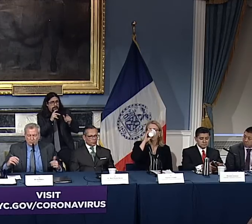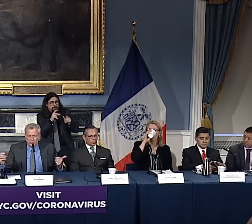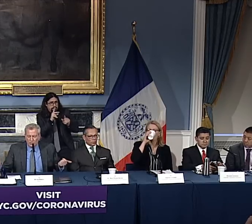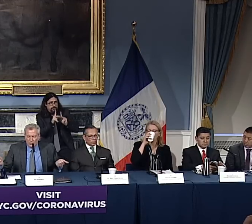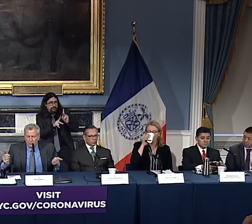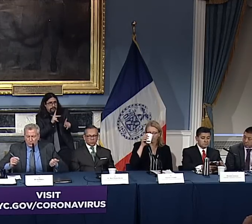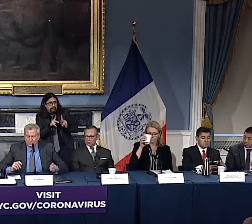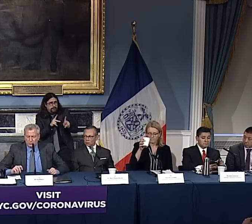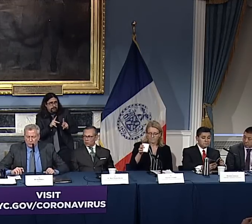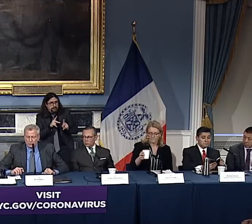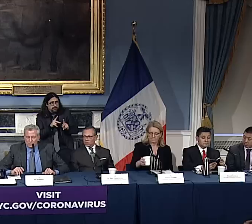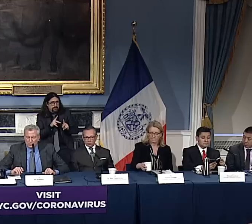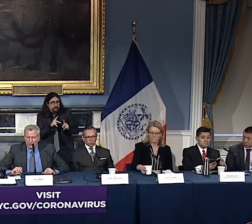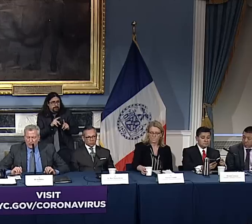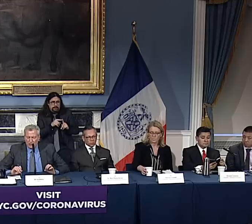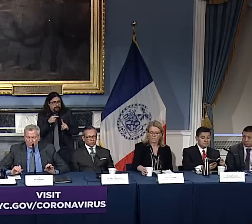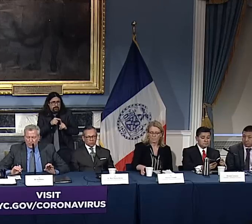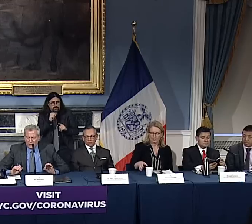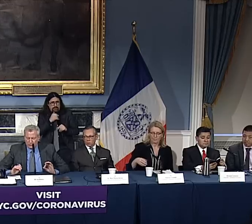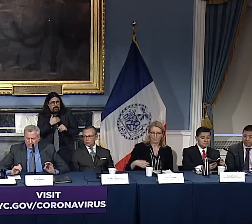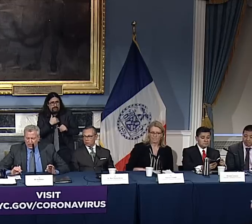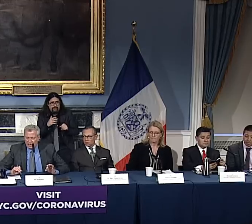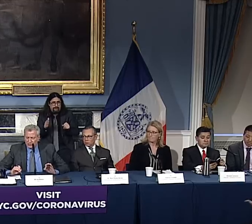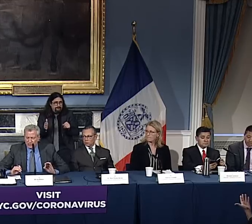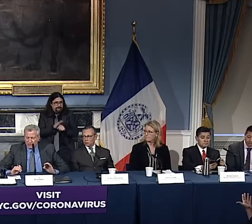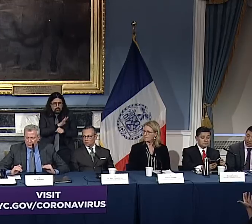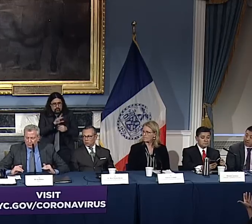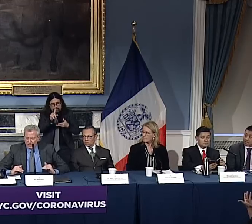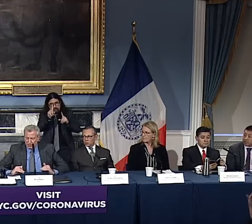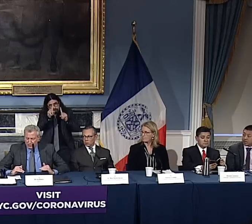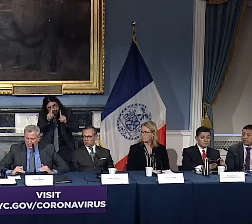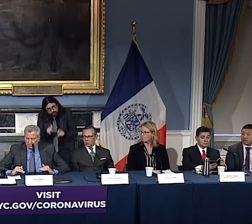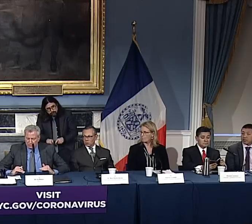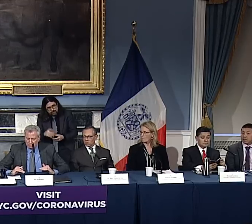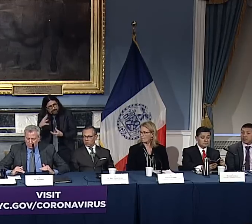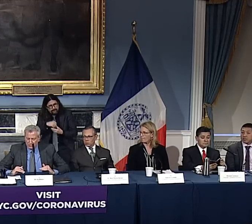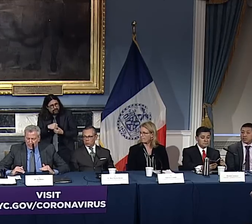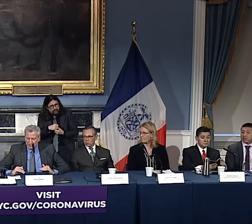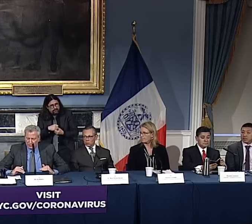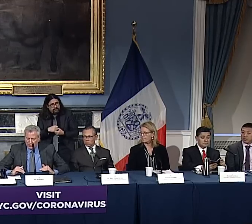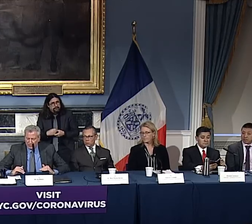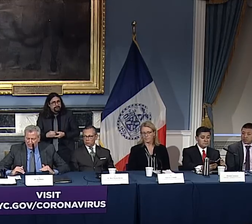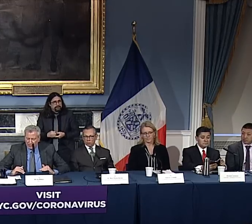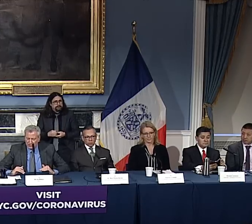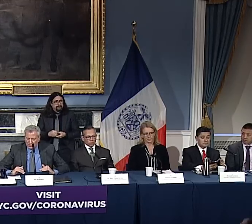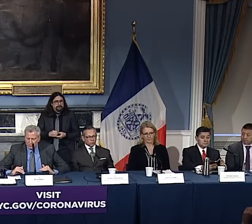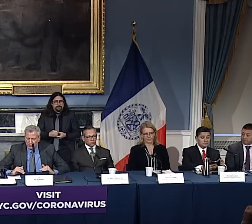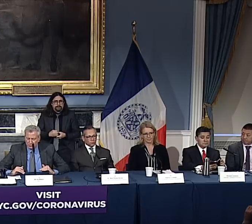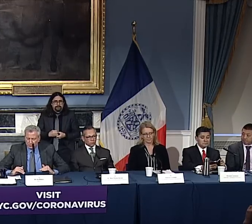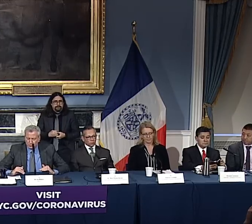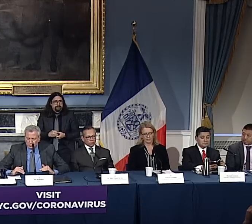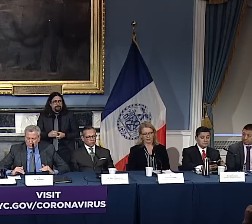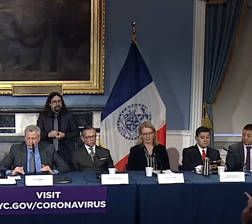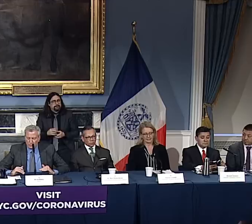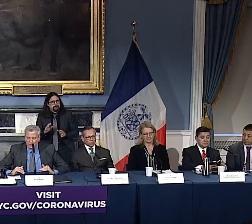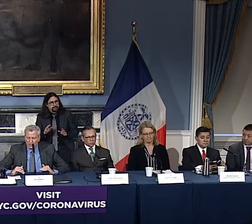full capacity to analyze every sample? I'll try and start really, really top level, and then my colleagues will jump